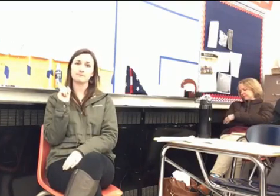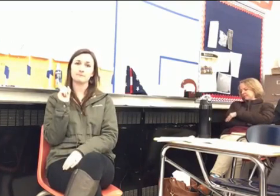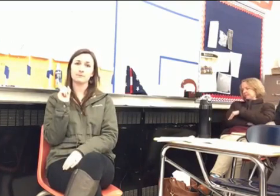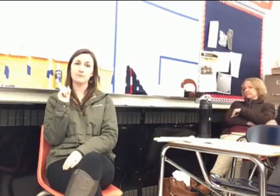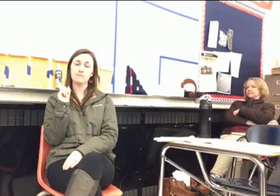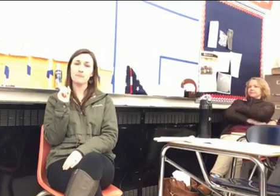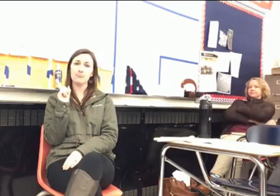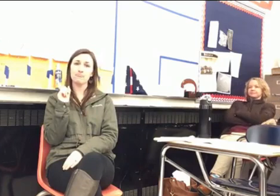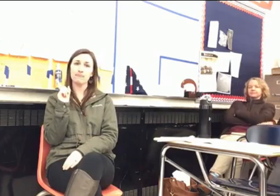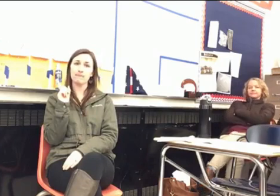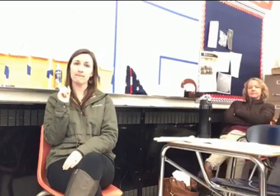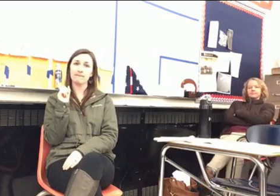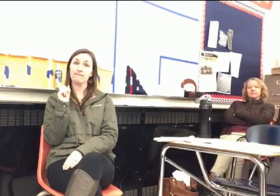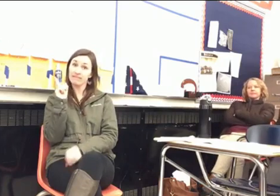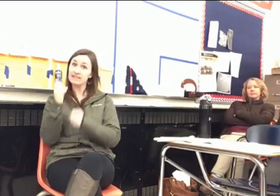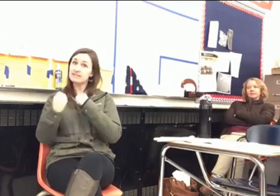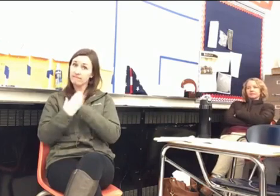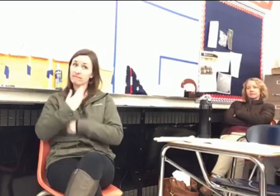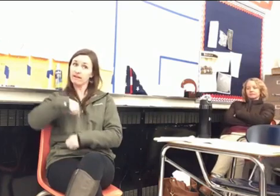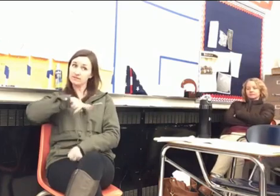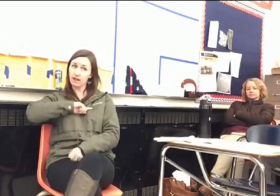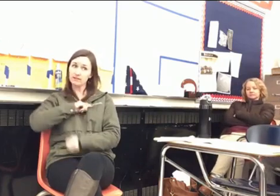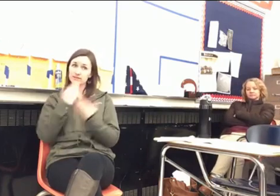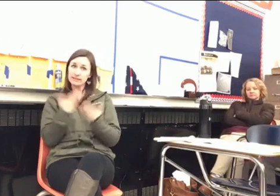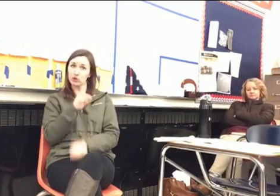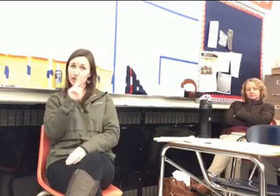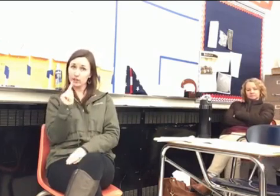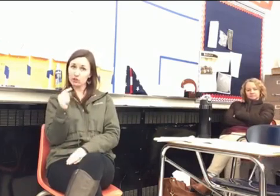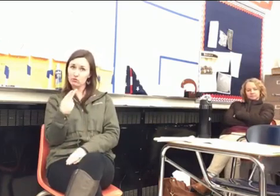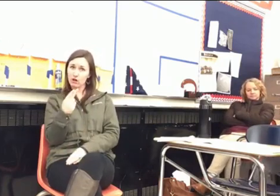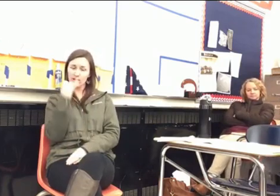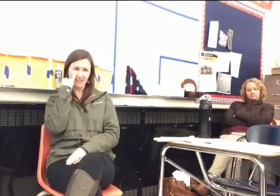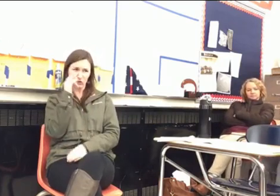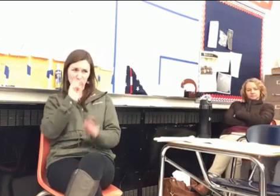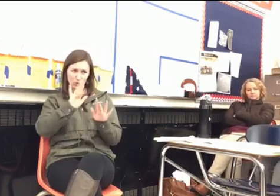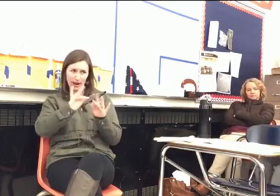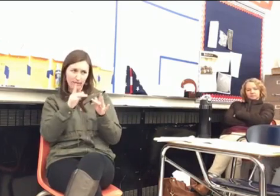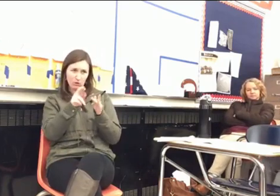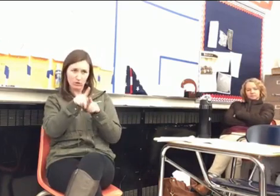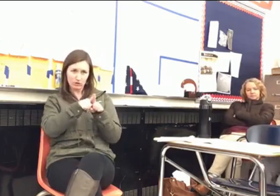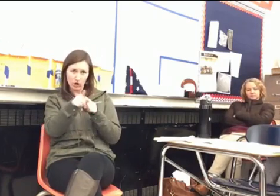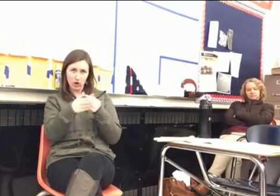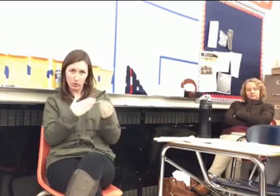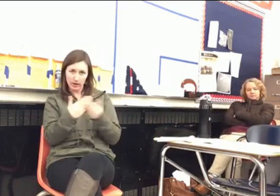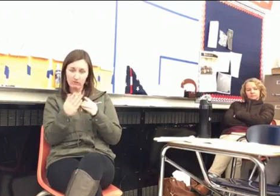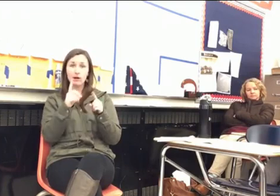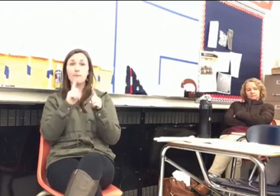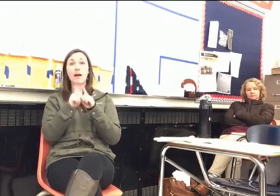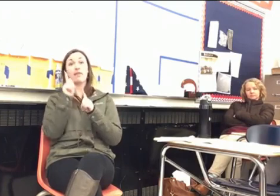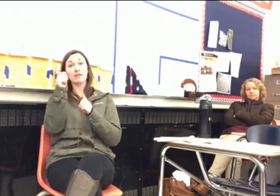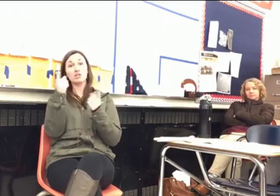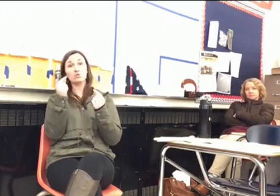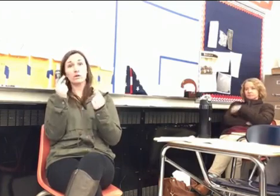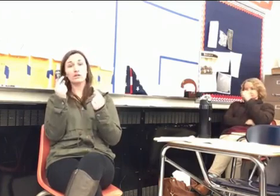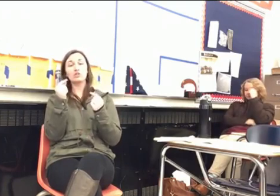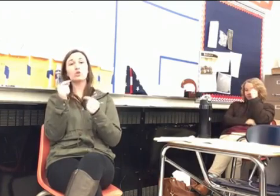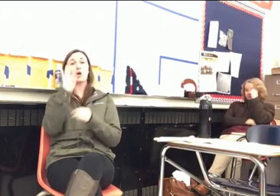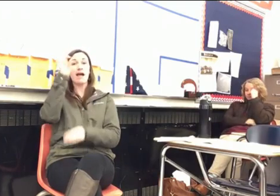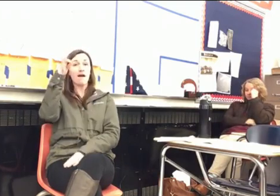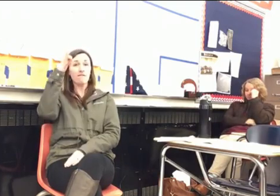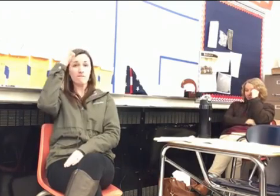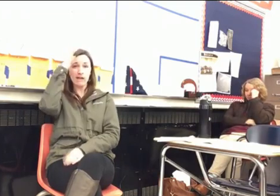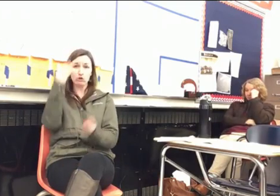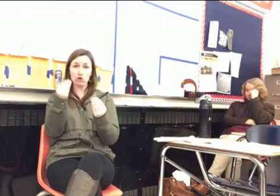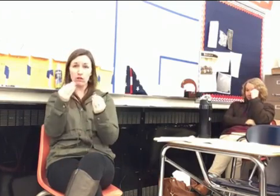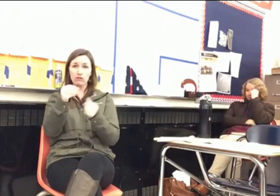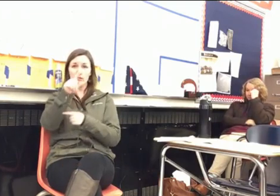it basically, and if you need to highlight it, or at least if you know it, whatever works, is that it sets aside federal land. That's